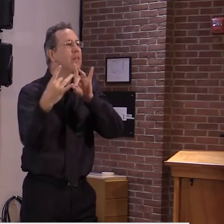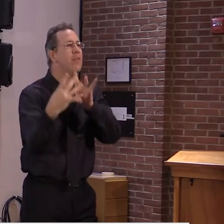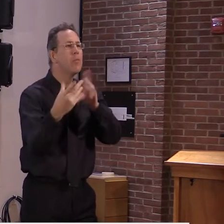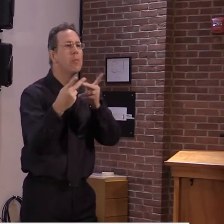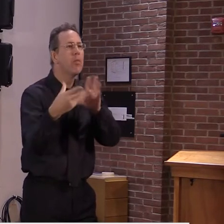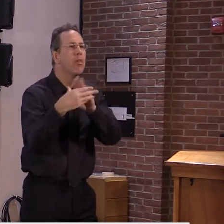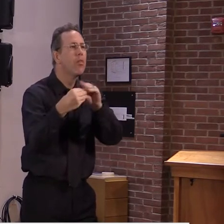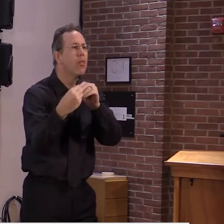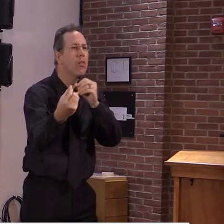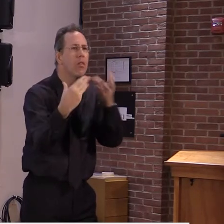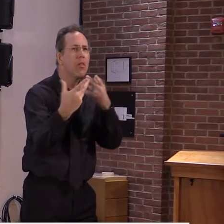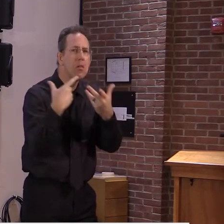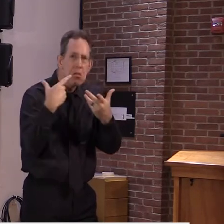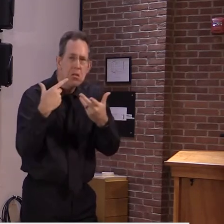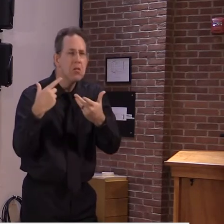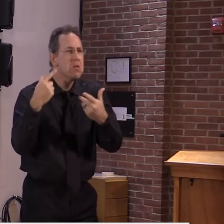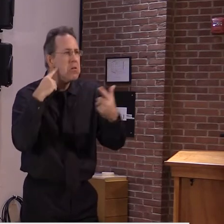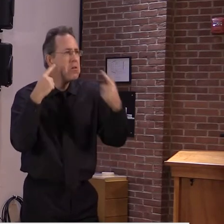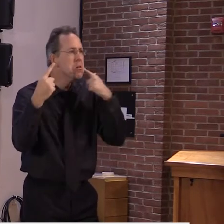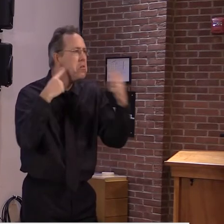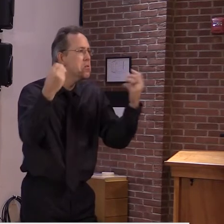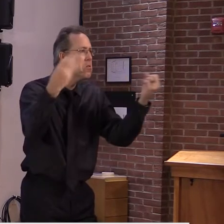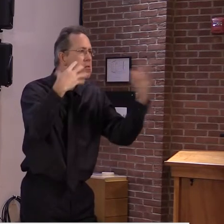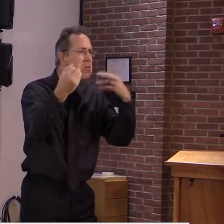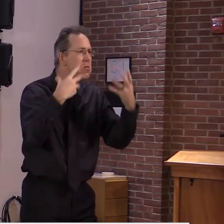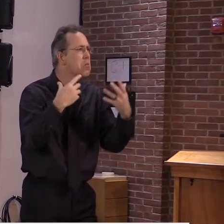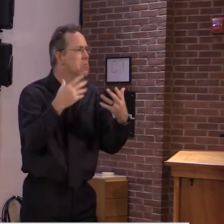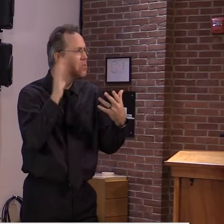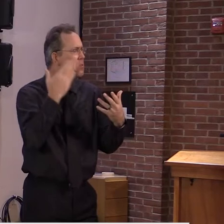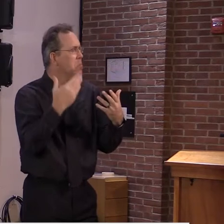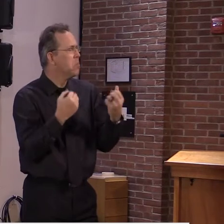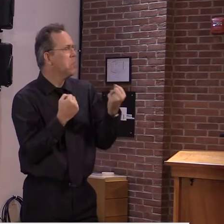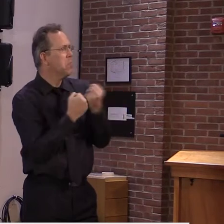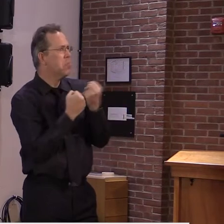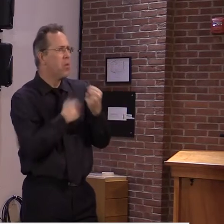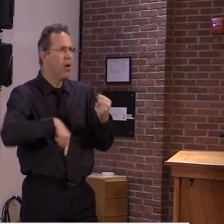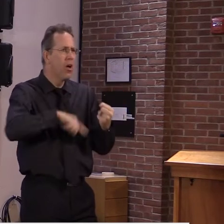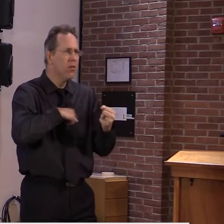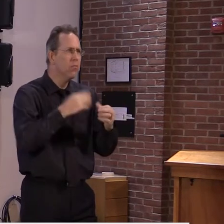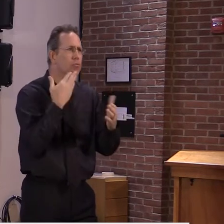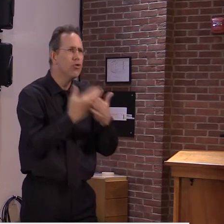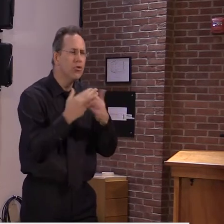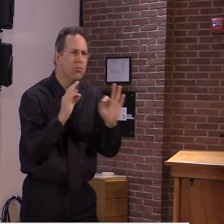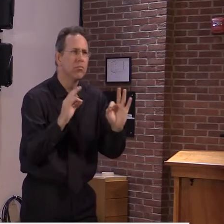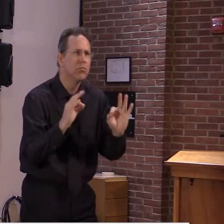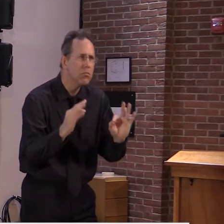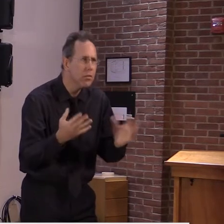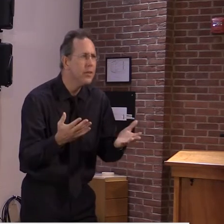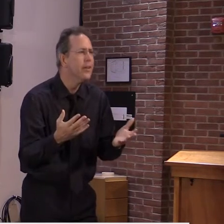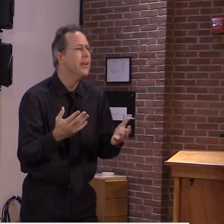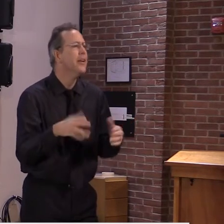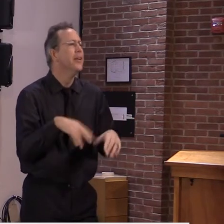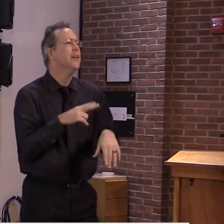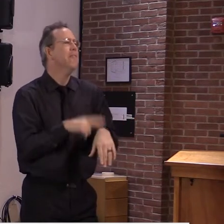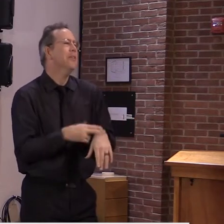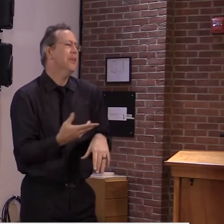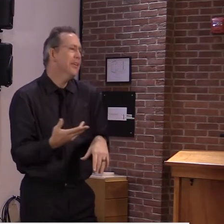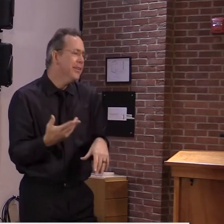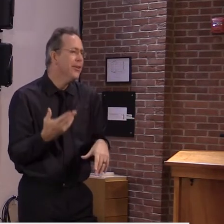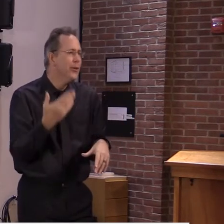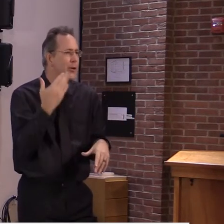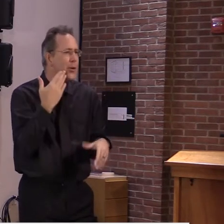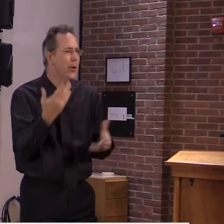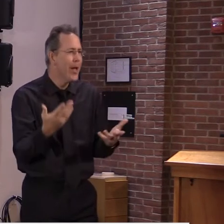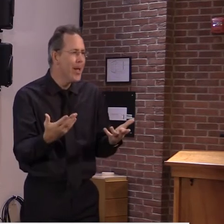are not harshly critical of the approach, but at the same time, we recognize that there are 50 states plus a